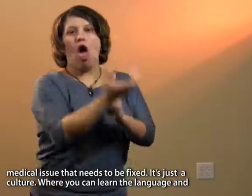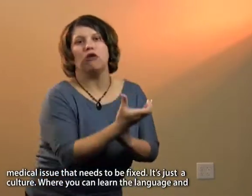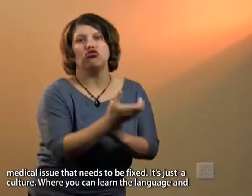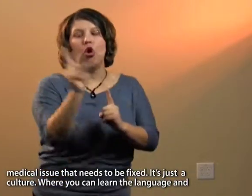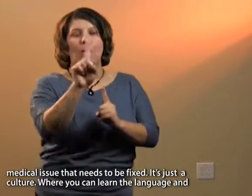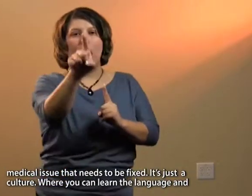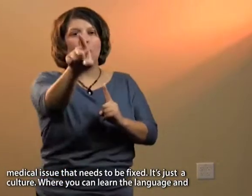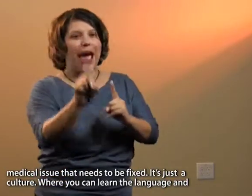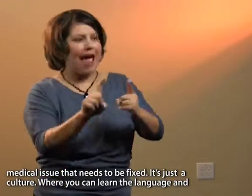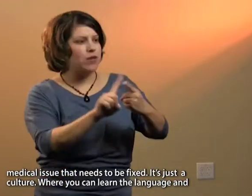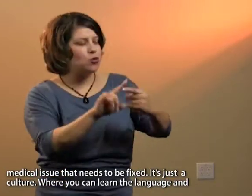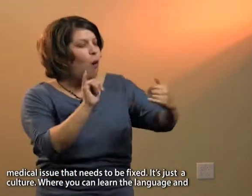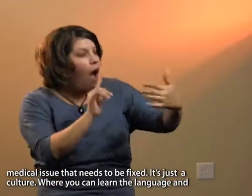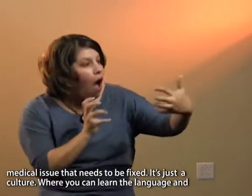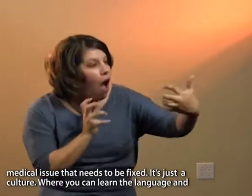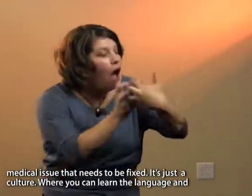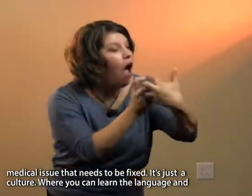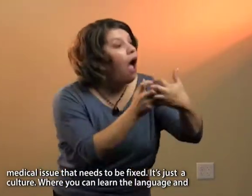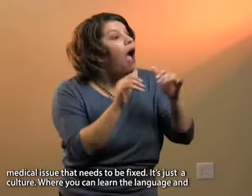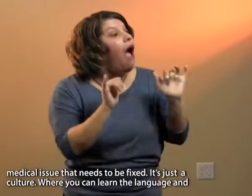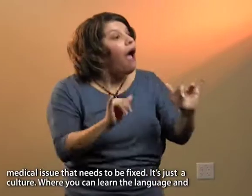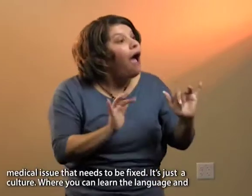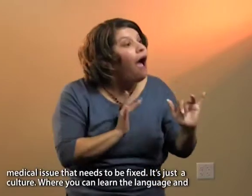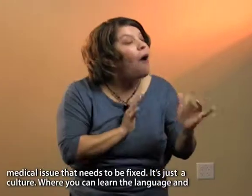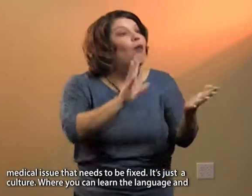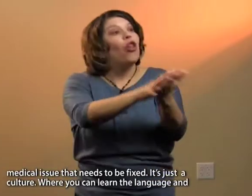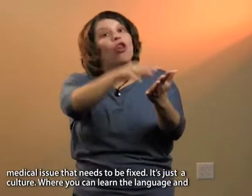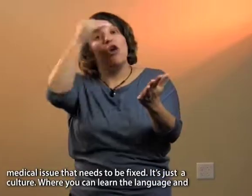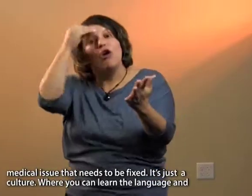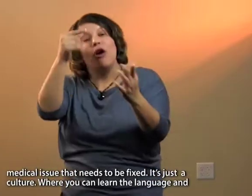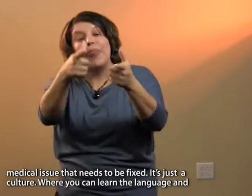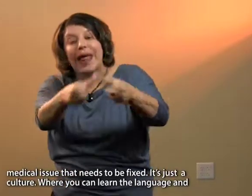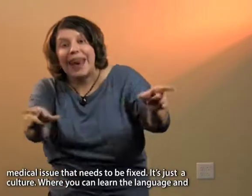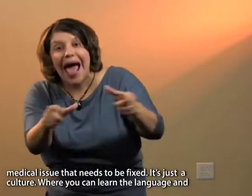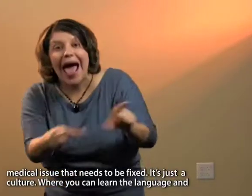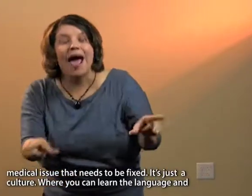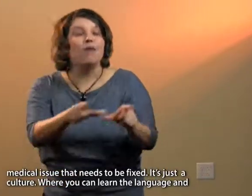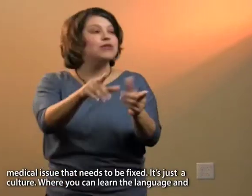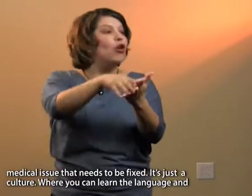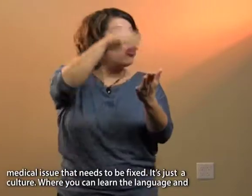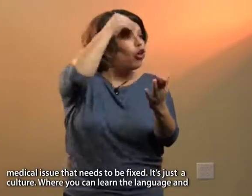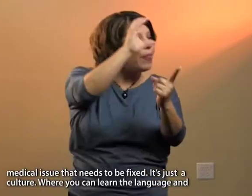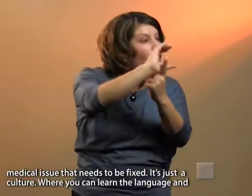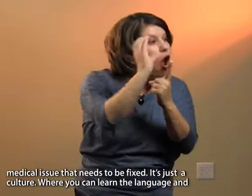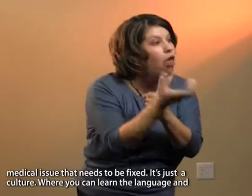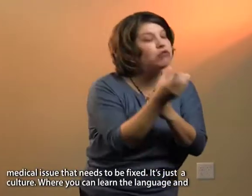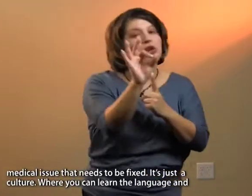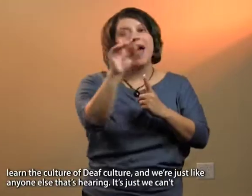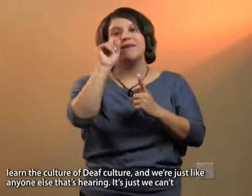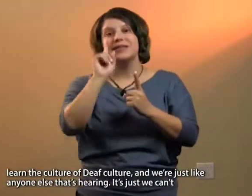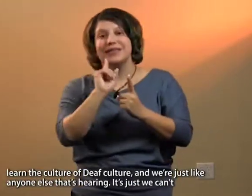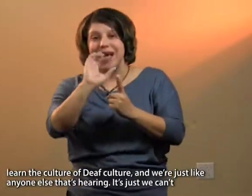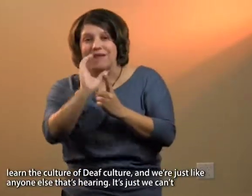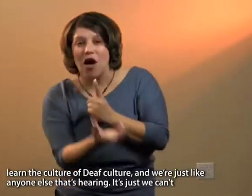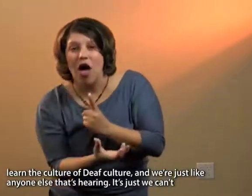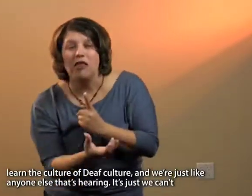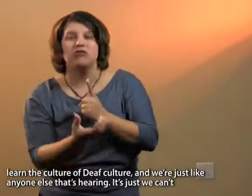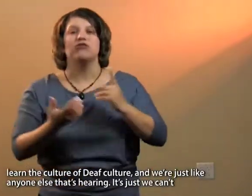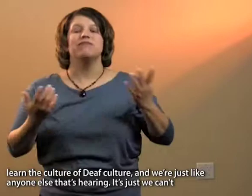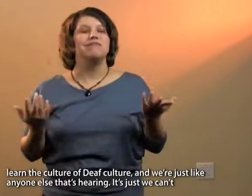it's just a culture where you can learn the language and learn the culture of